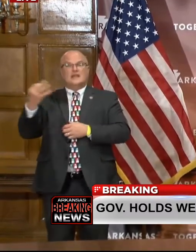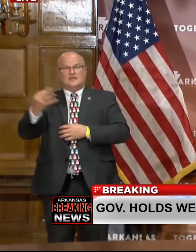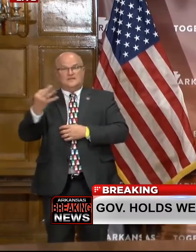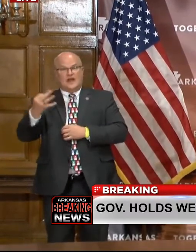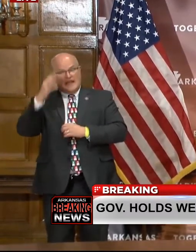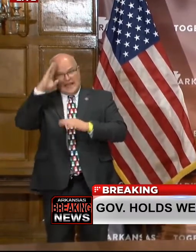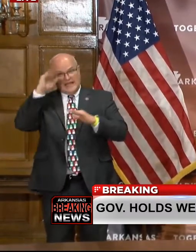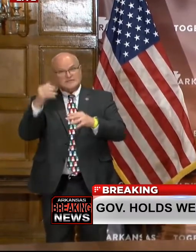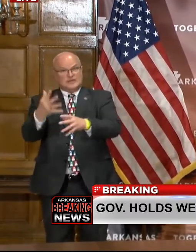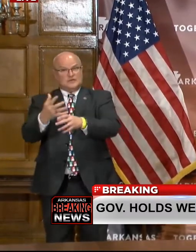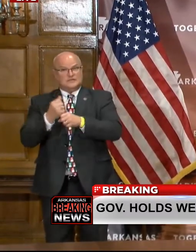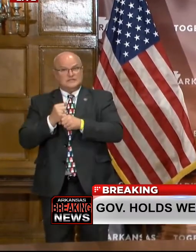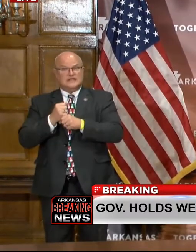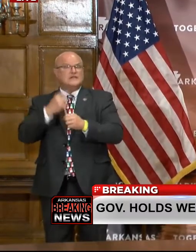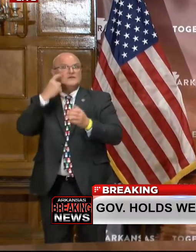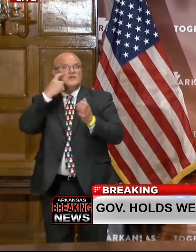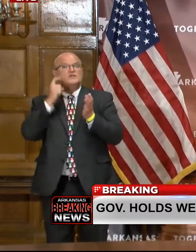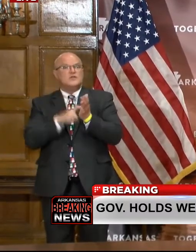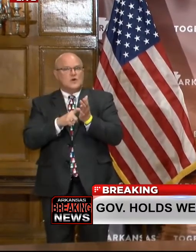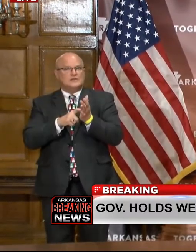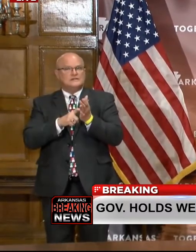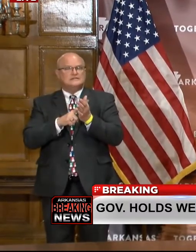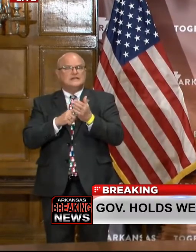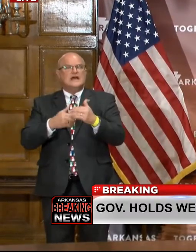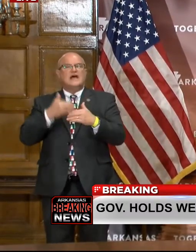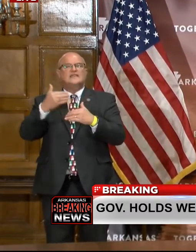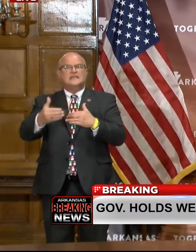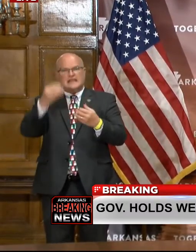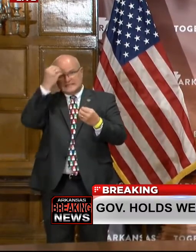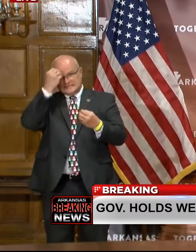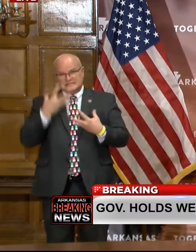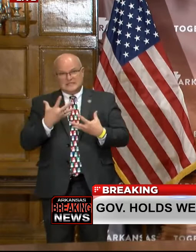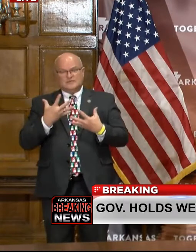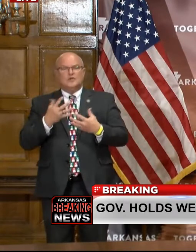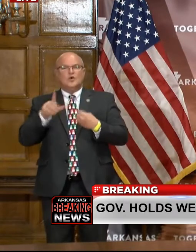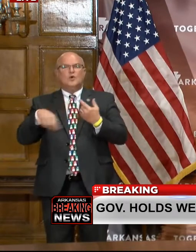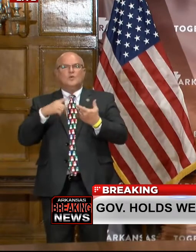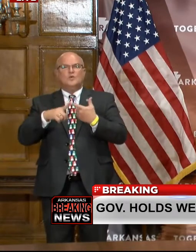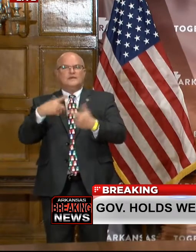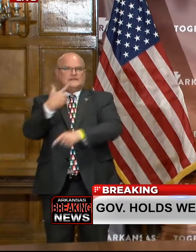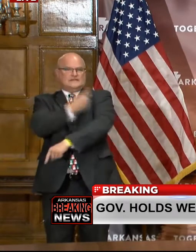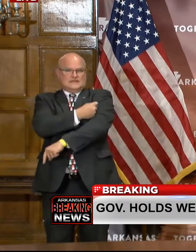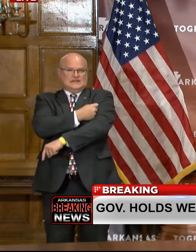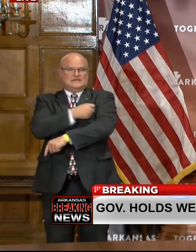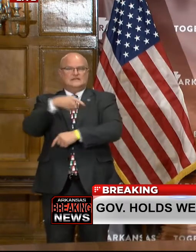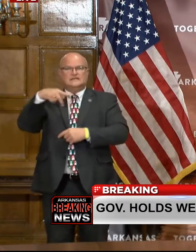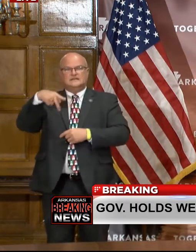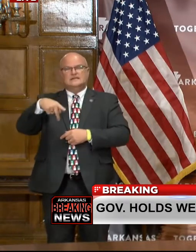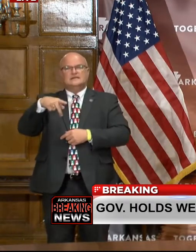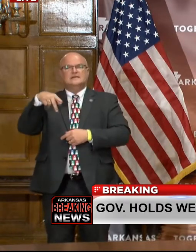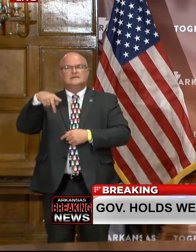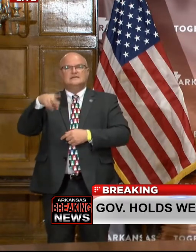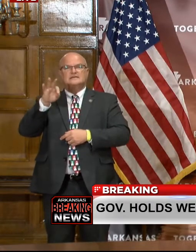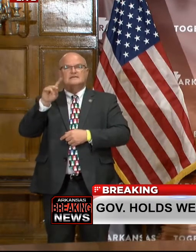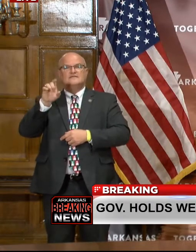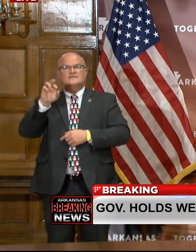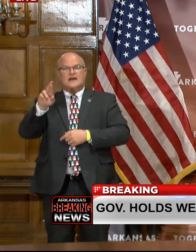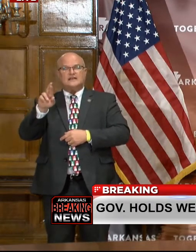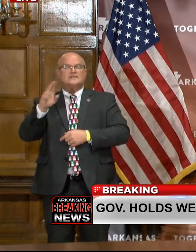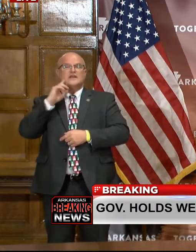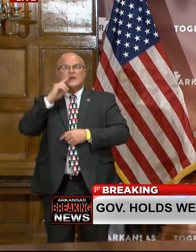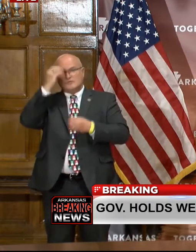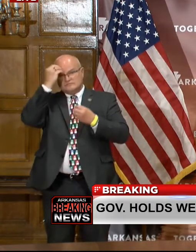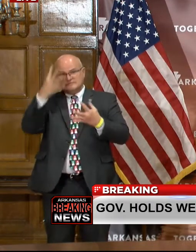I expect to receive notice as to the next shipment on the Pfizer vaccine, and that should indicate how